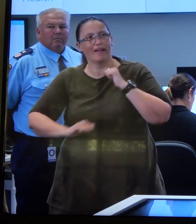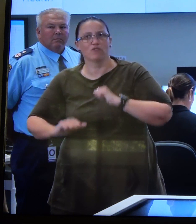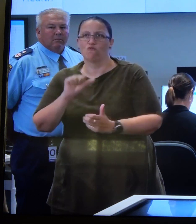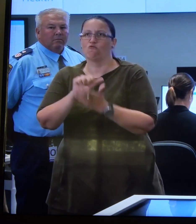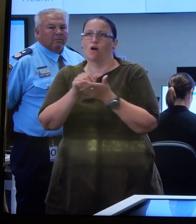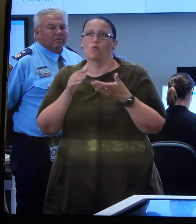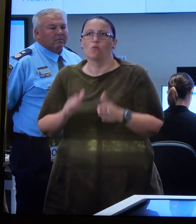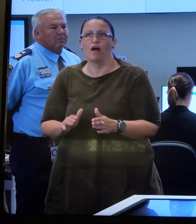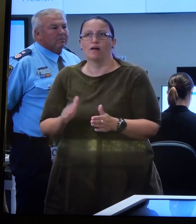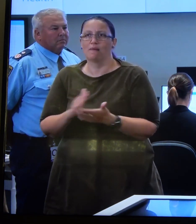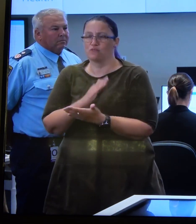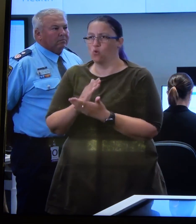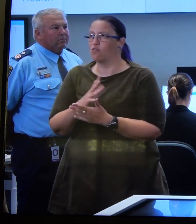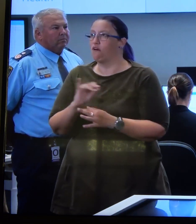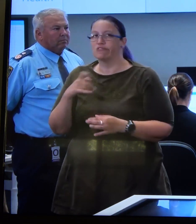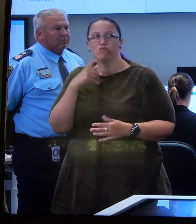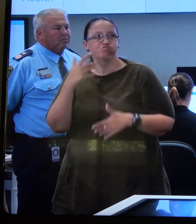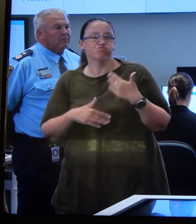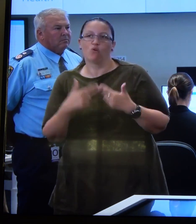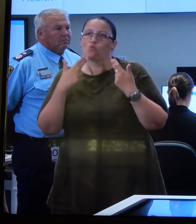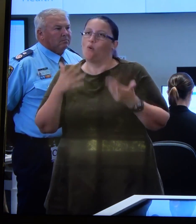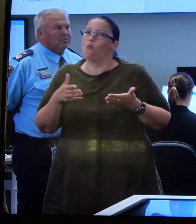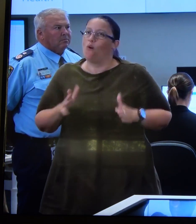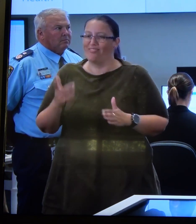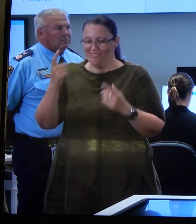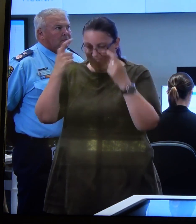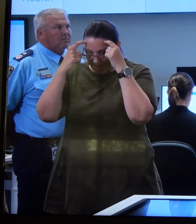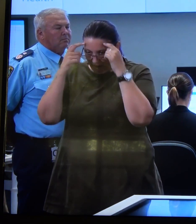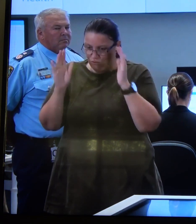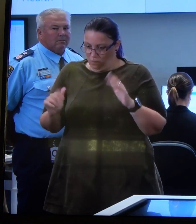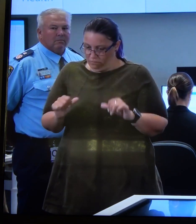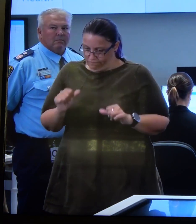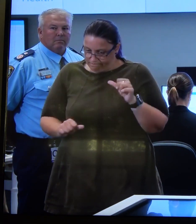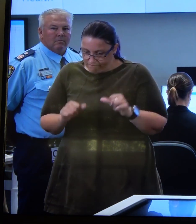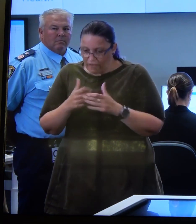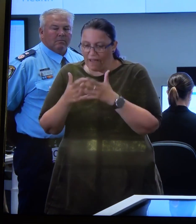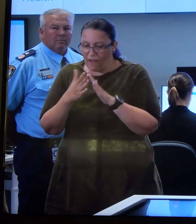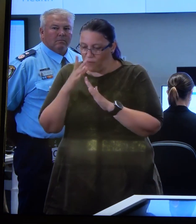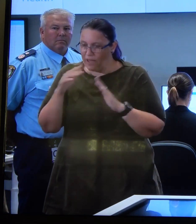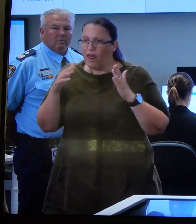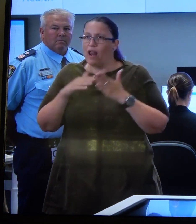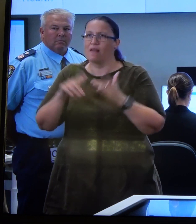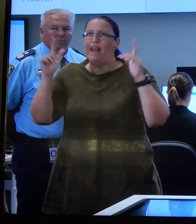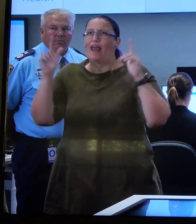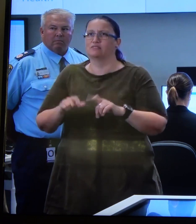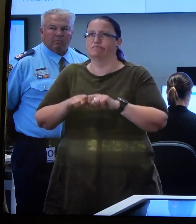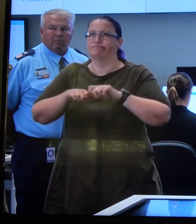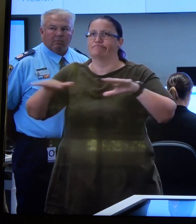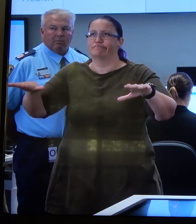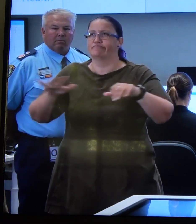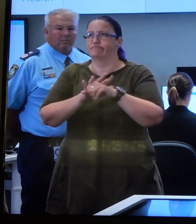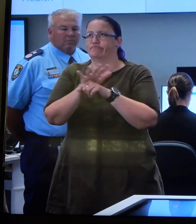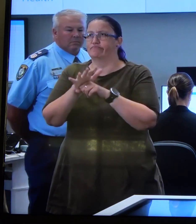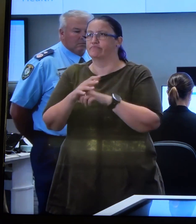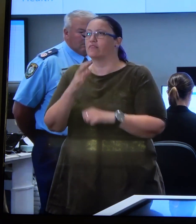to minimise the opportunity for the transmission of this virus through the community.